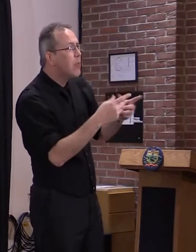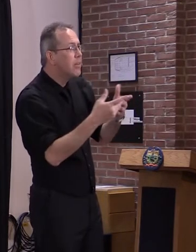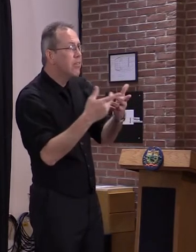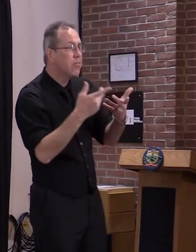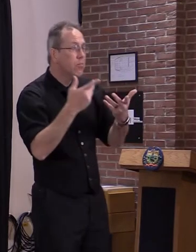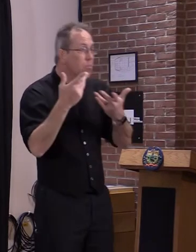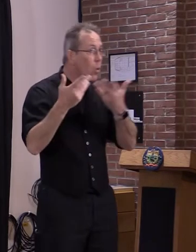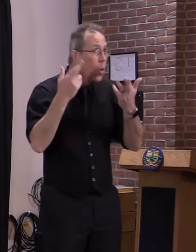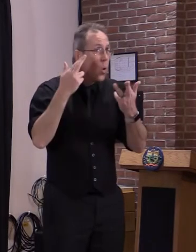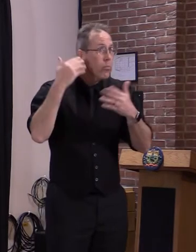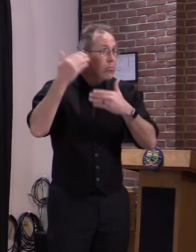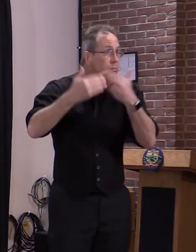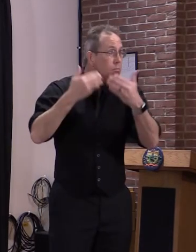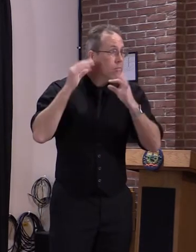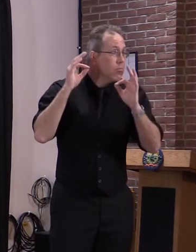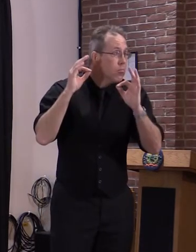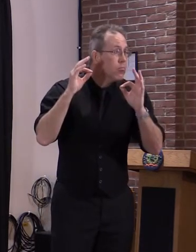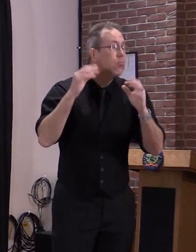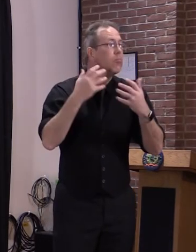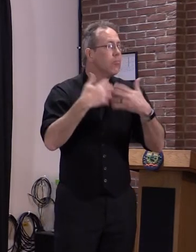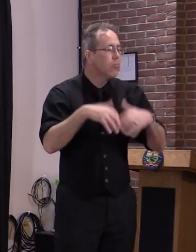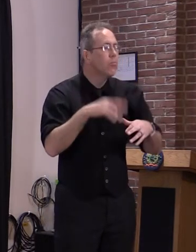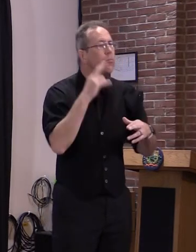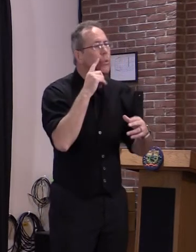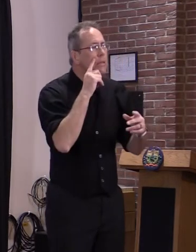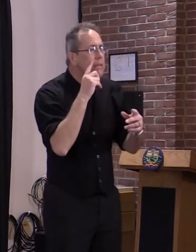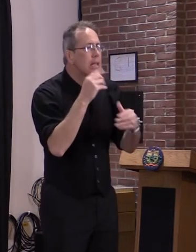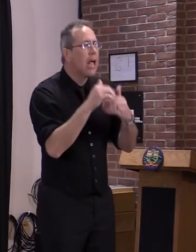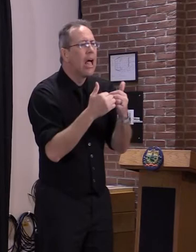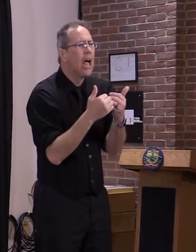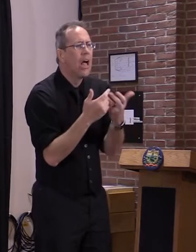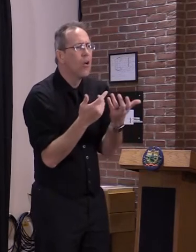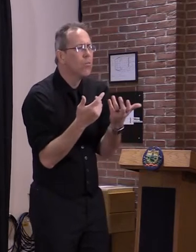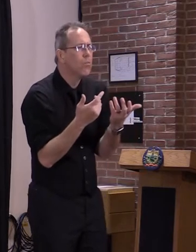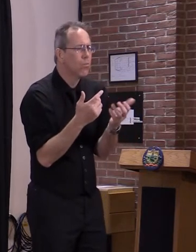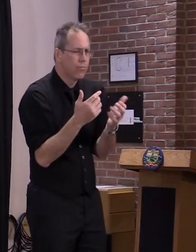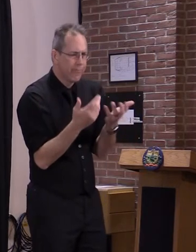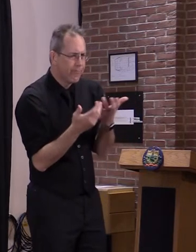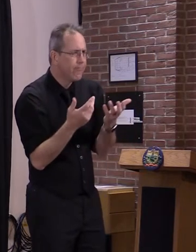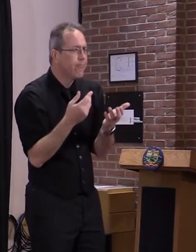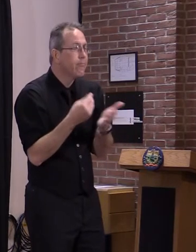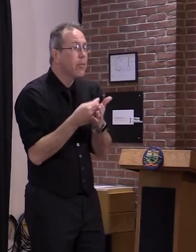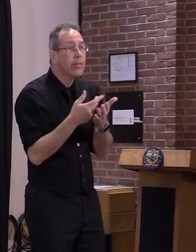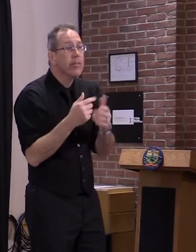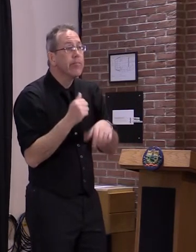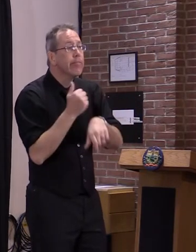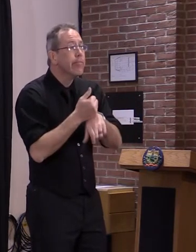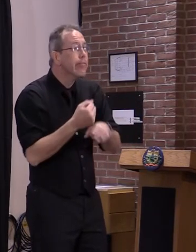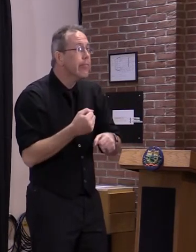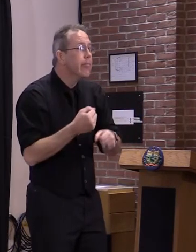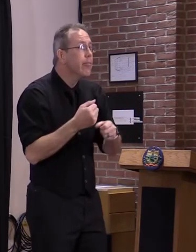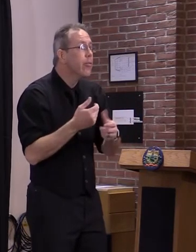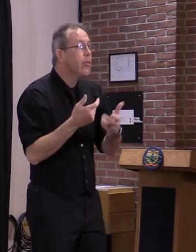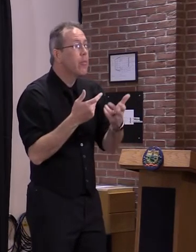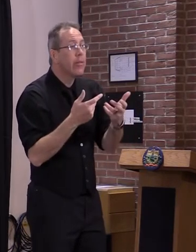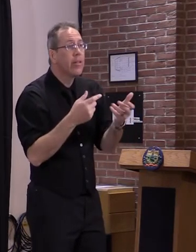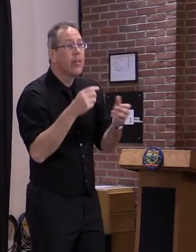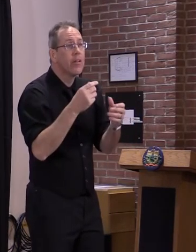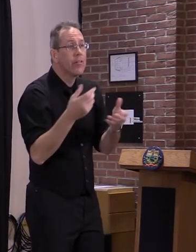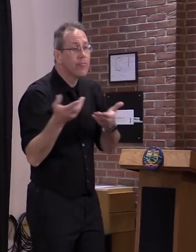well to try and increase some production for the short term to alleviate some of the pressure.